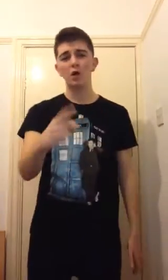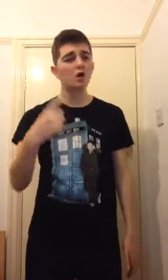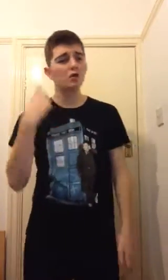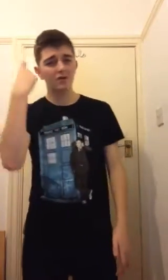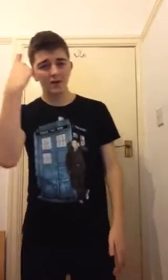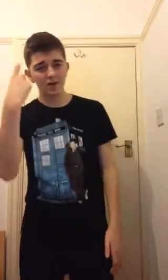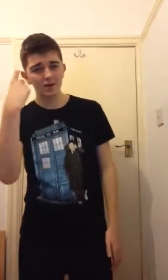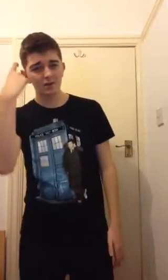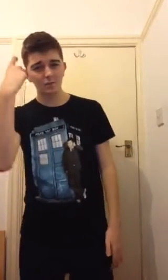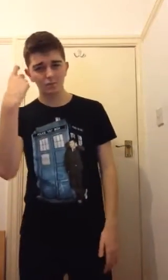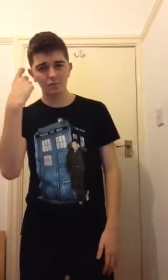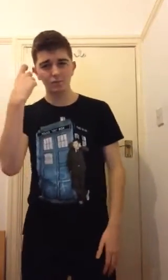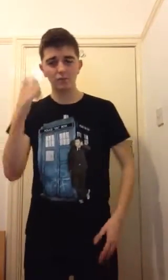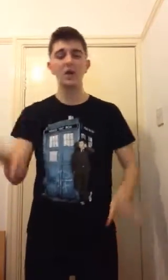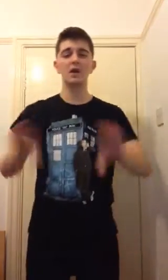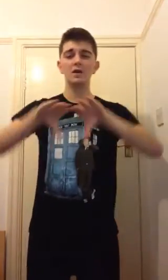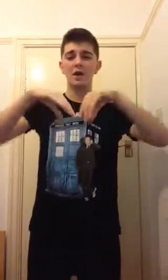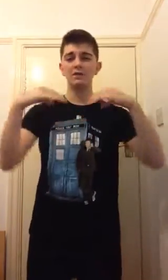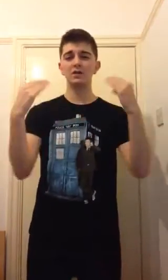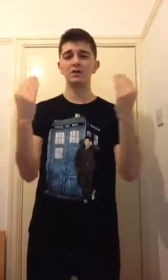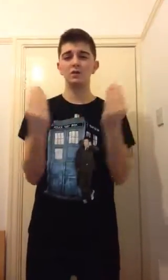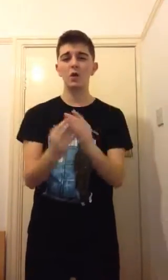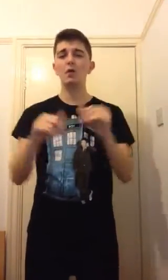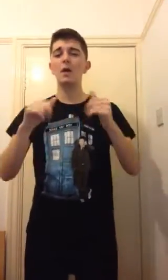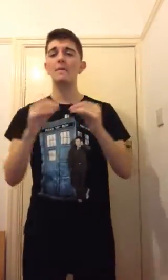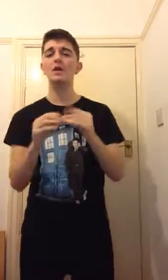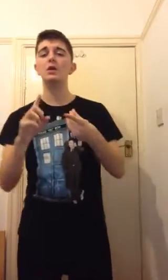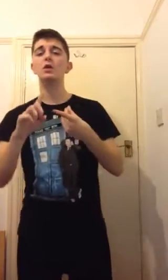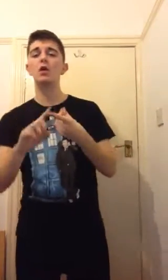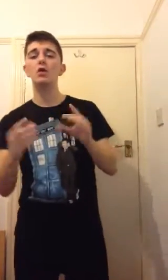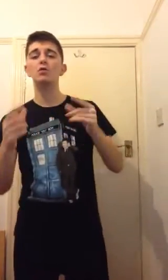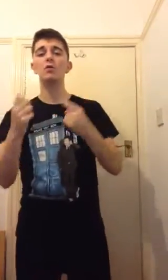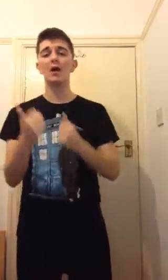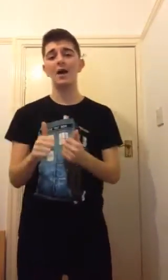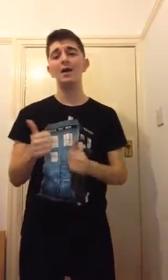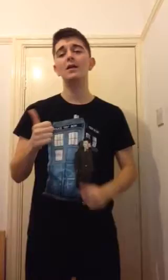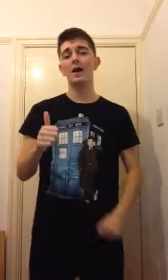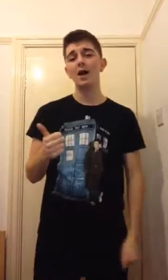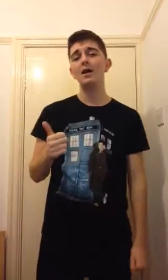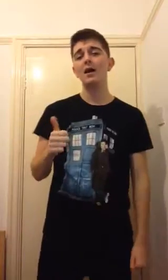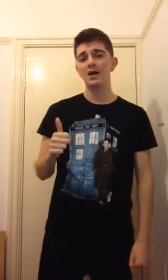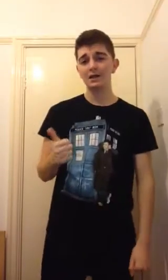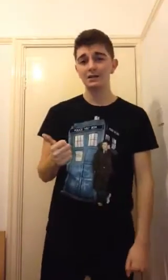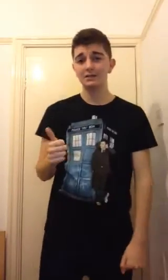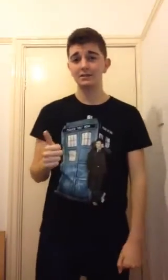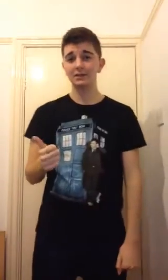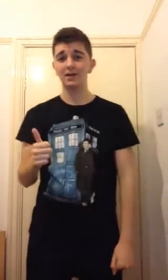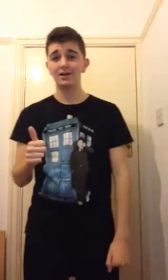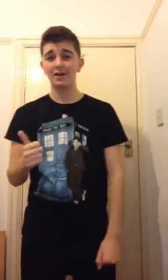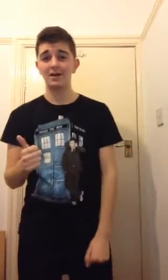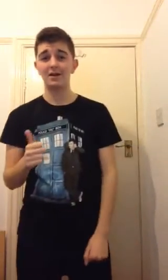worry. Cause everything's gonna be alright. I, I, I, I.